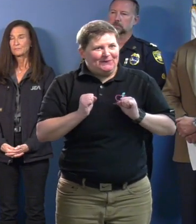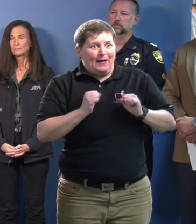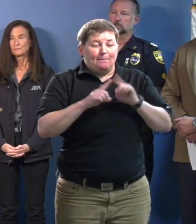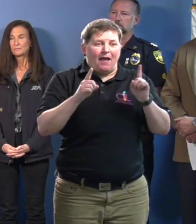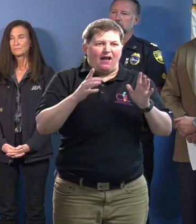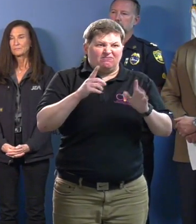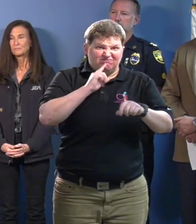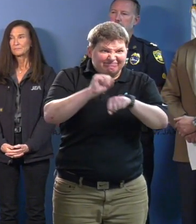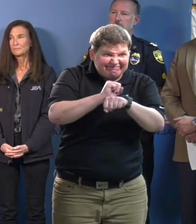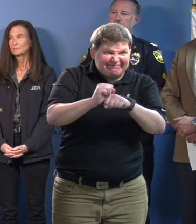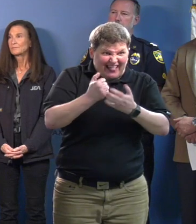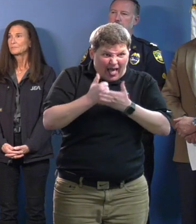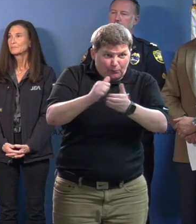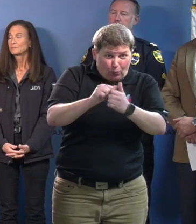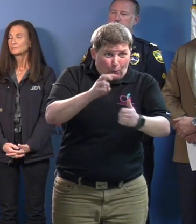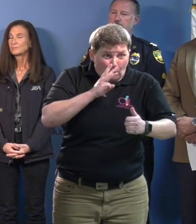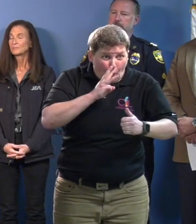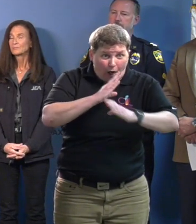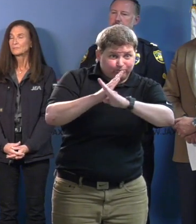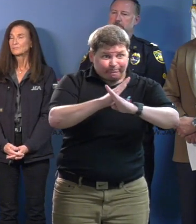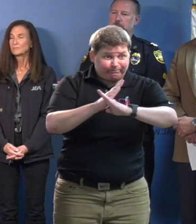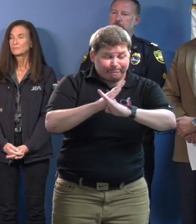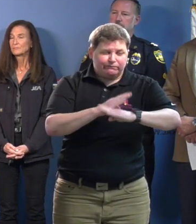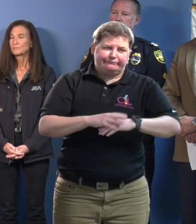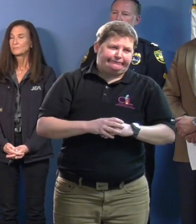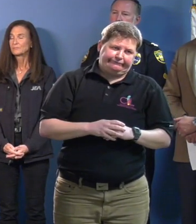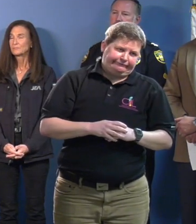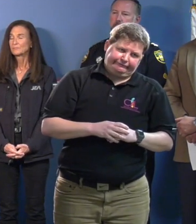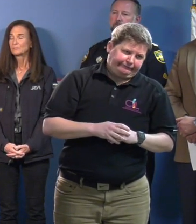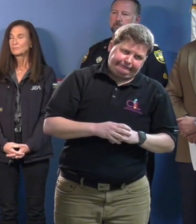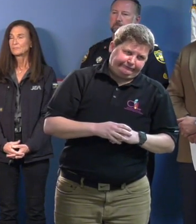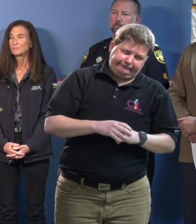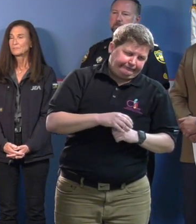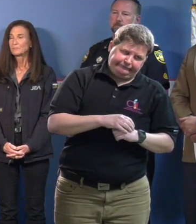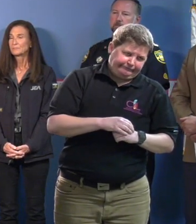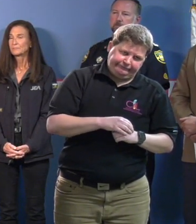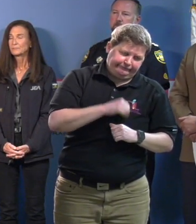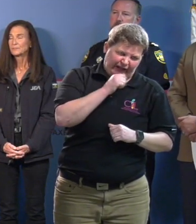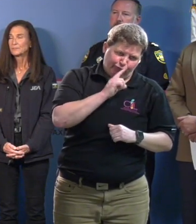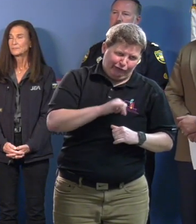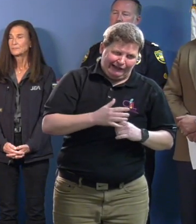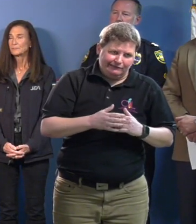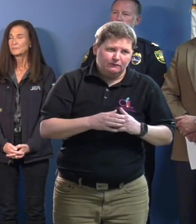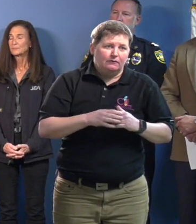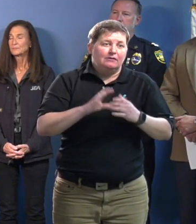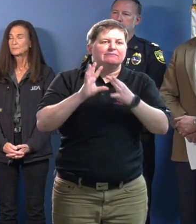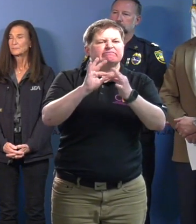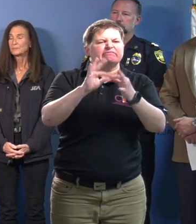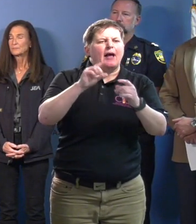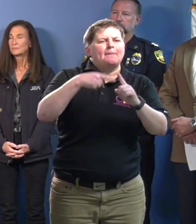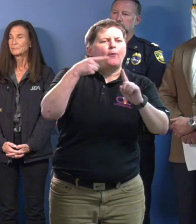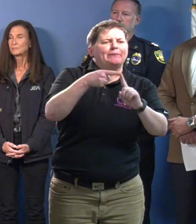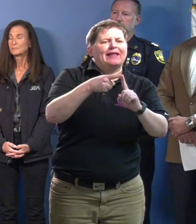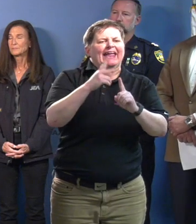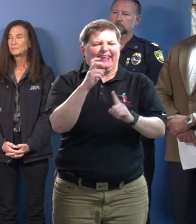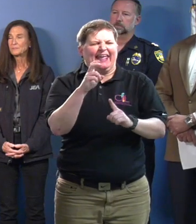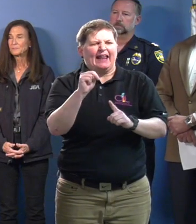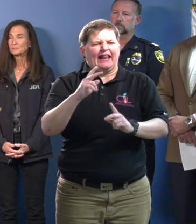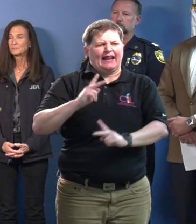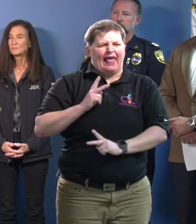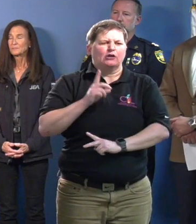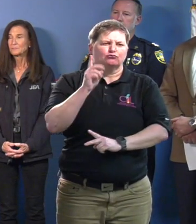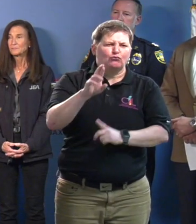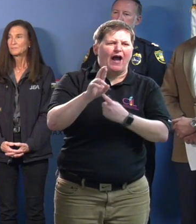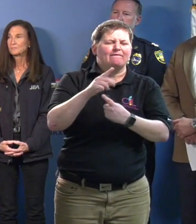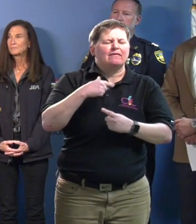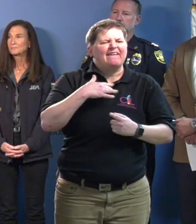water intrusion into the homes. Let me say this about Ken Knight Drive. I feel terrible